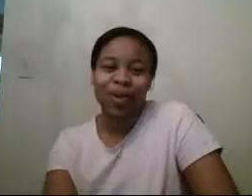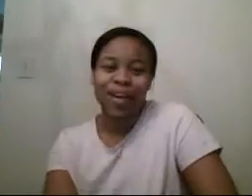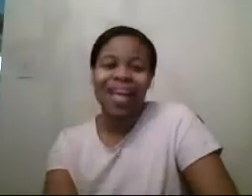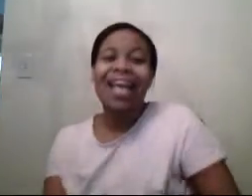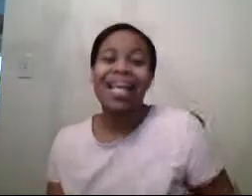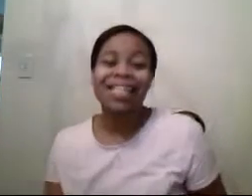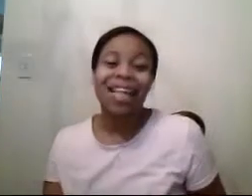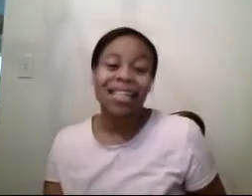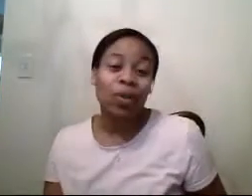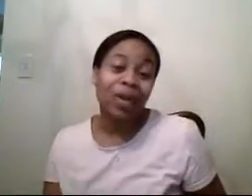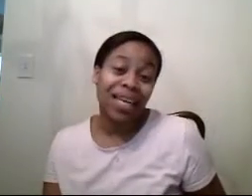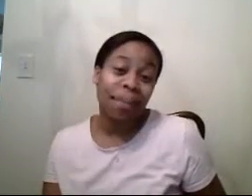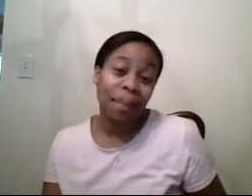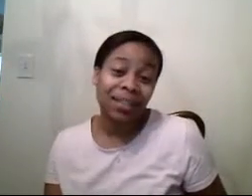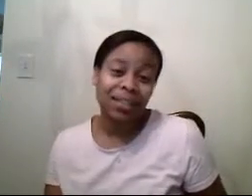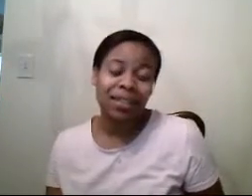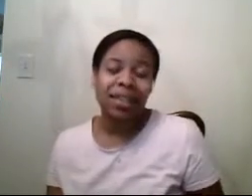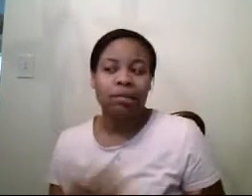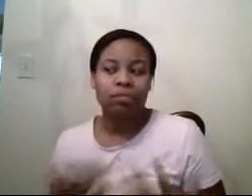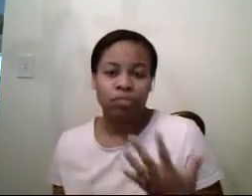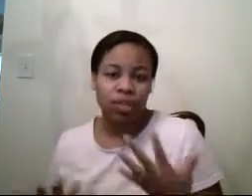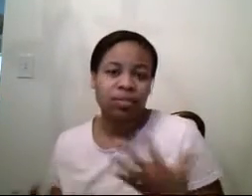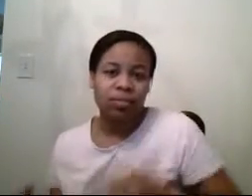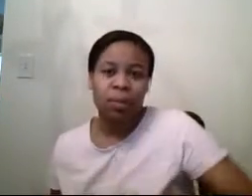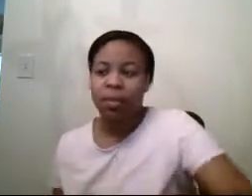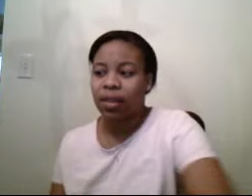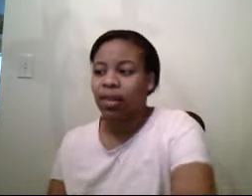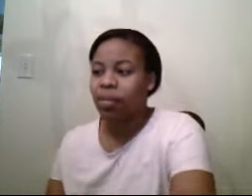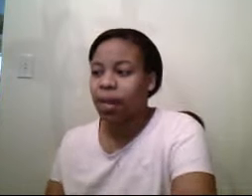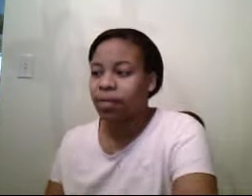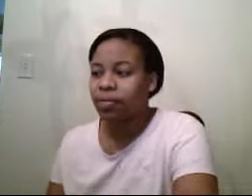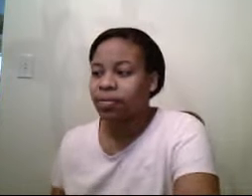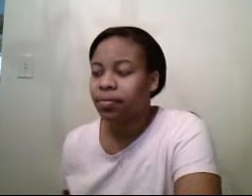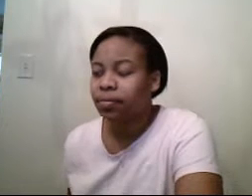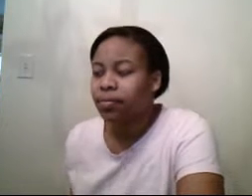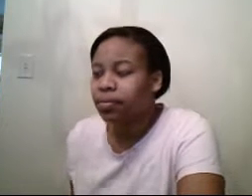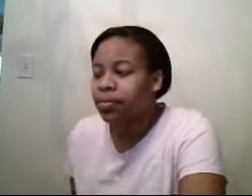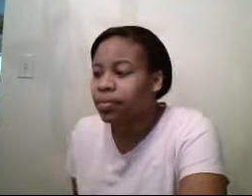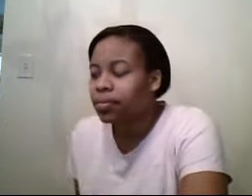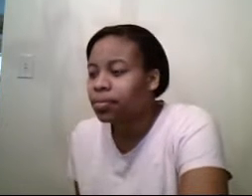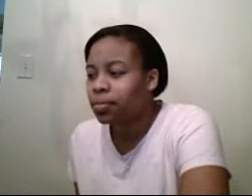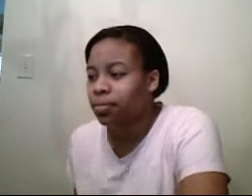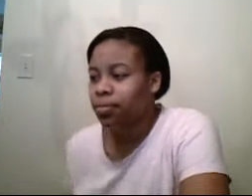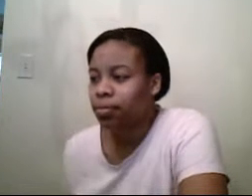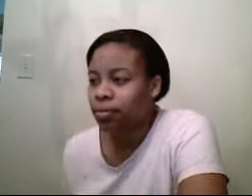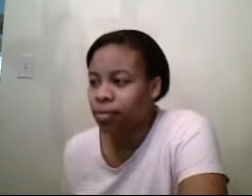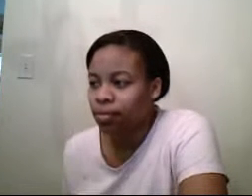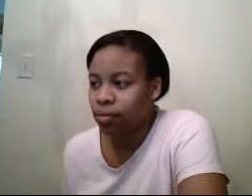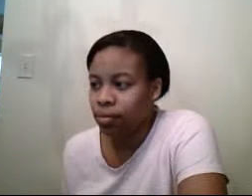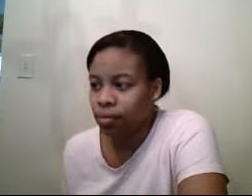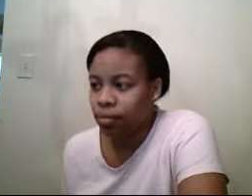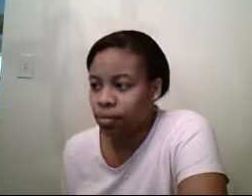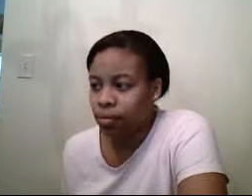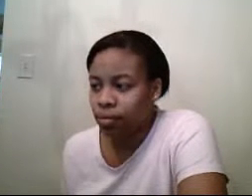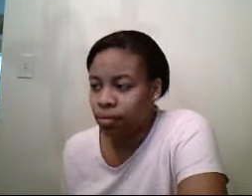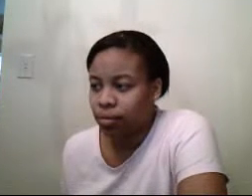Sorry. Is that still what he meant? Just something to think about. Fiberglass, very similar characteristics as far